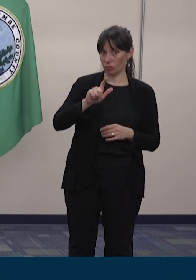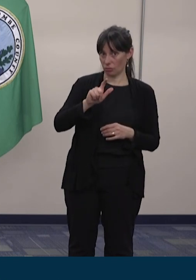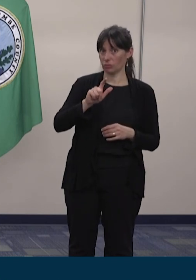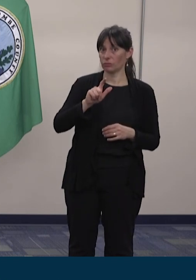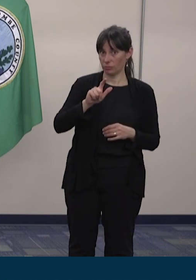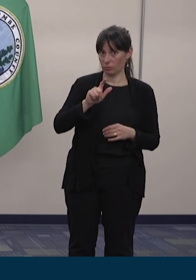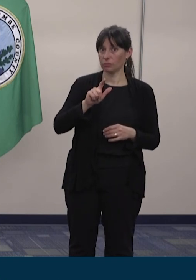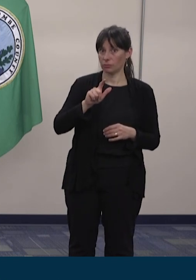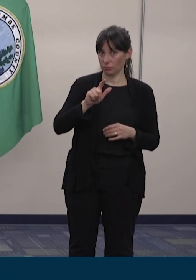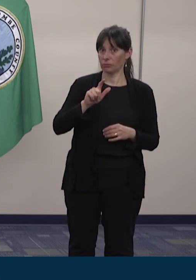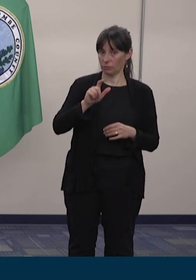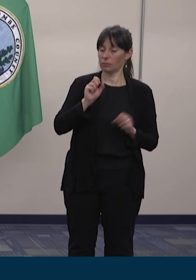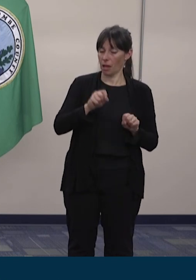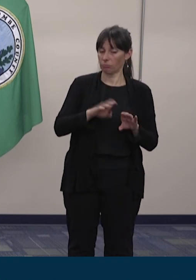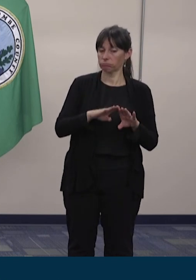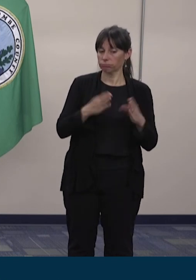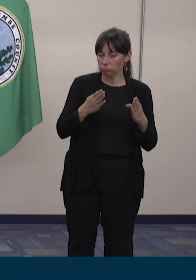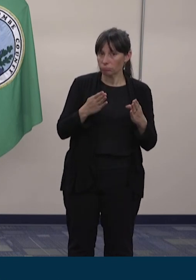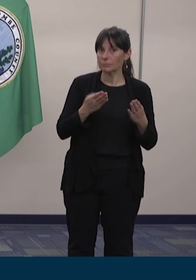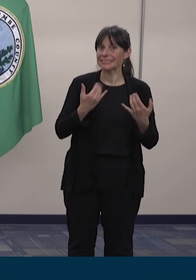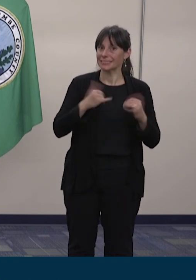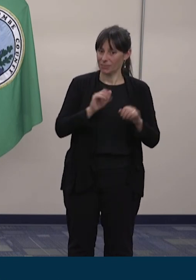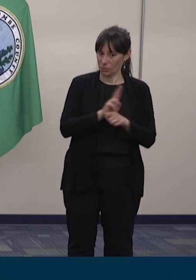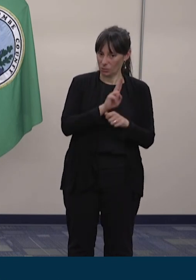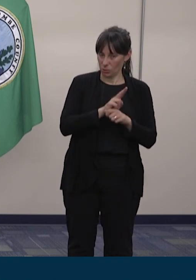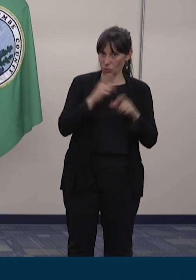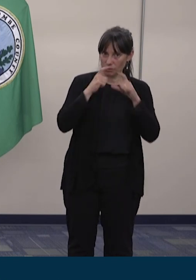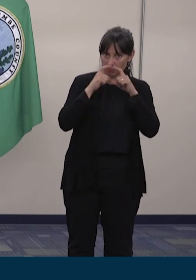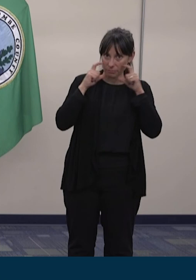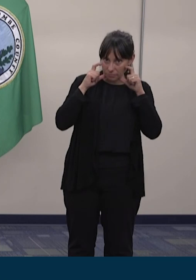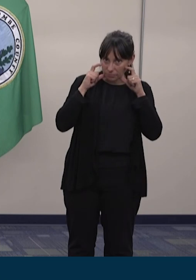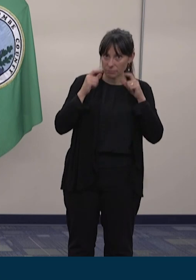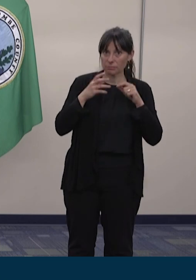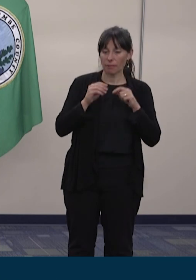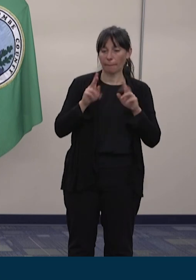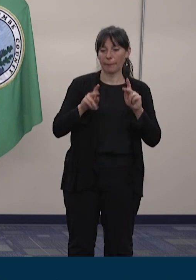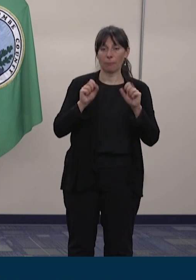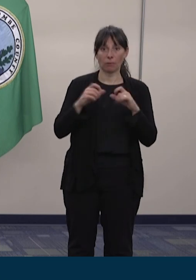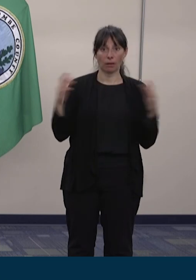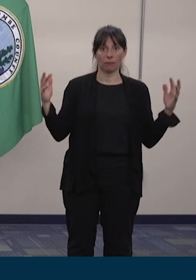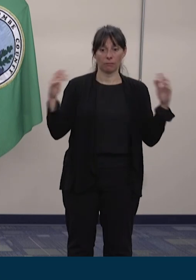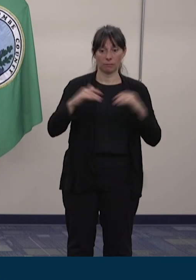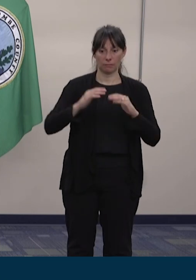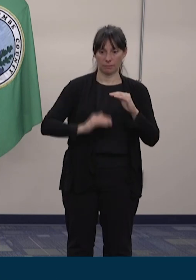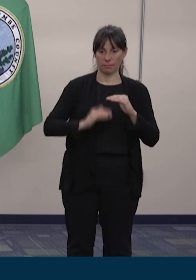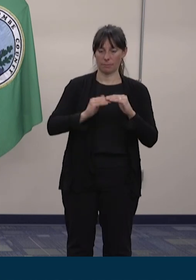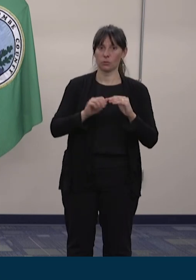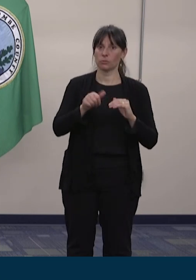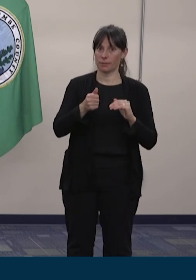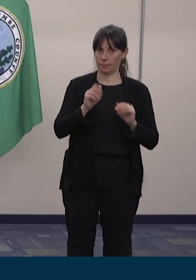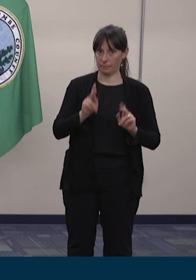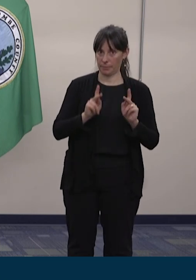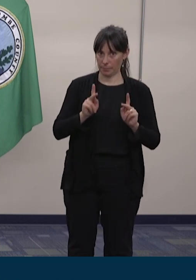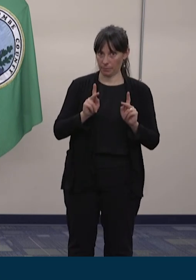use of ventas face no coverings, esenciales, pero and continuar gatherings las limited to no more than cubrebocas 10 people. y las Phase reuniones 1 que is sean scheduled de to no más de 10 last for